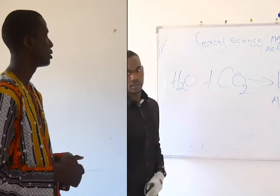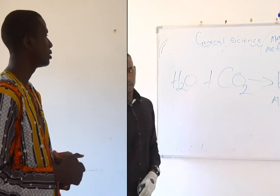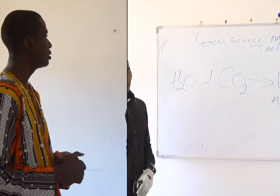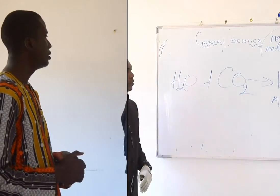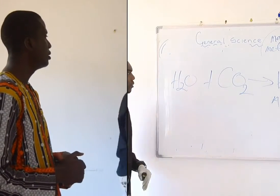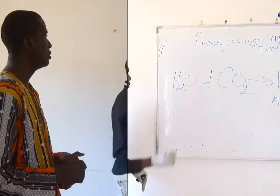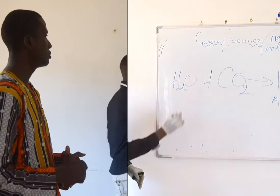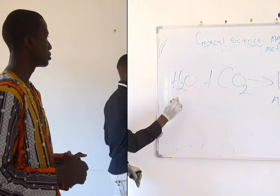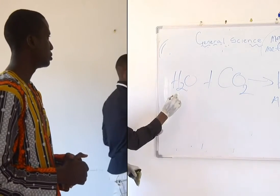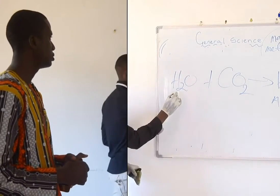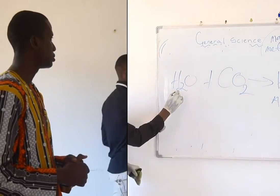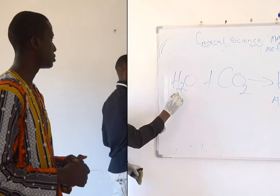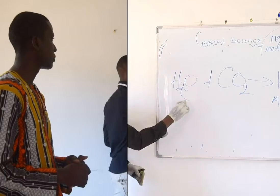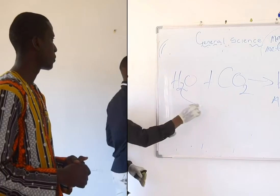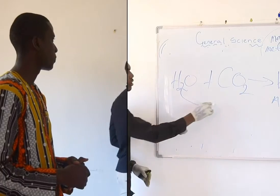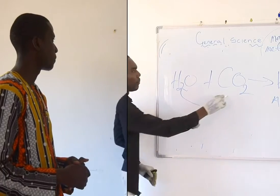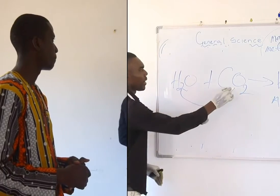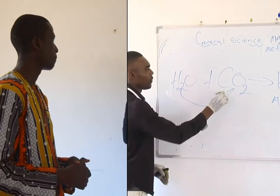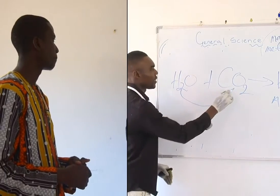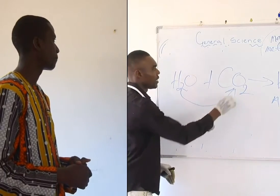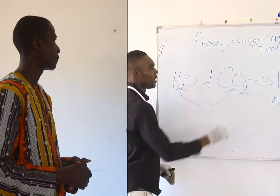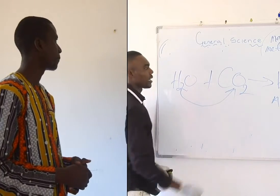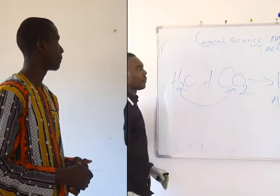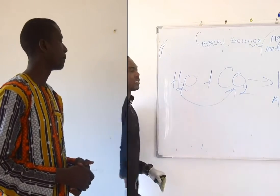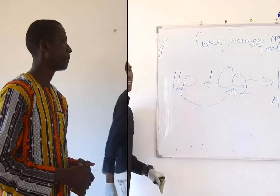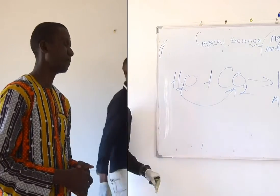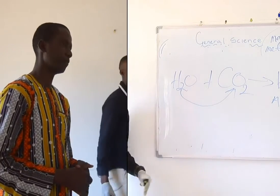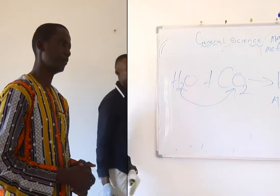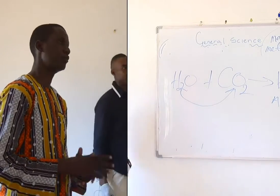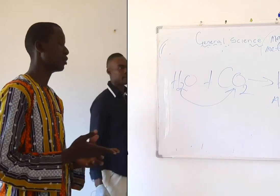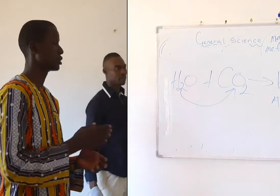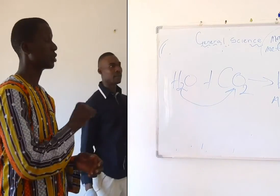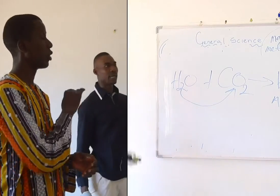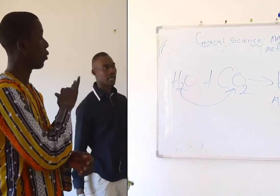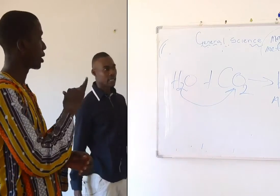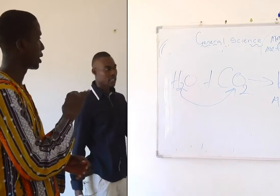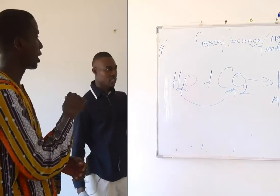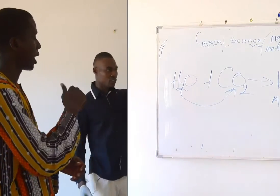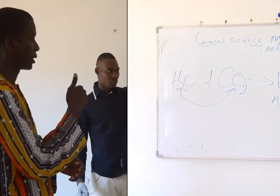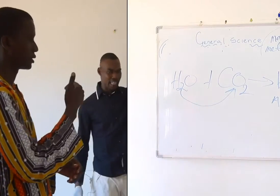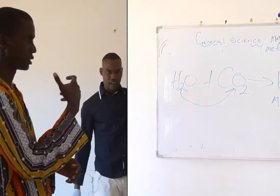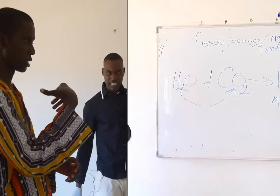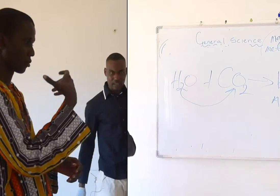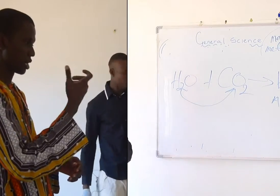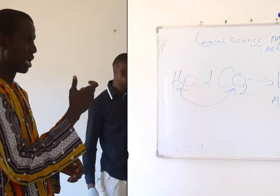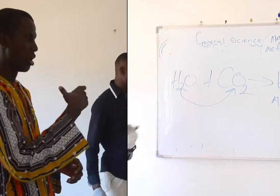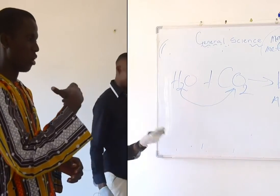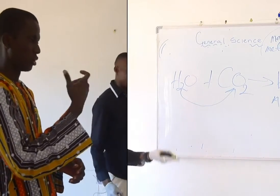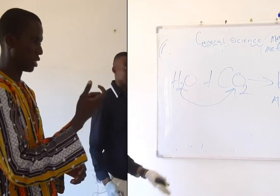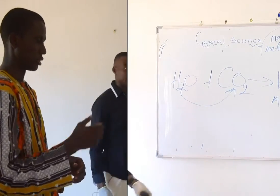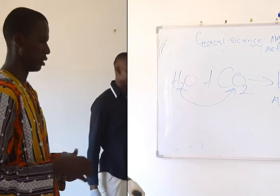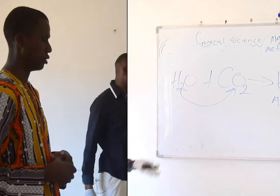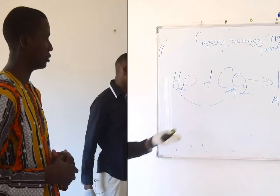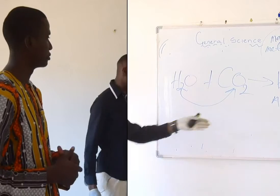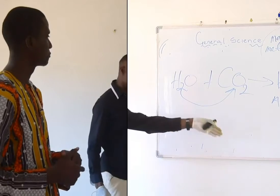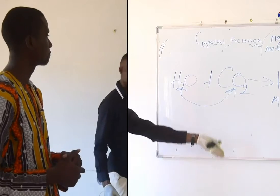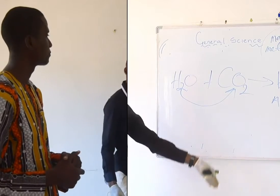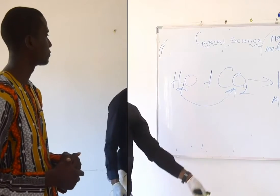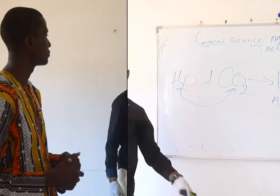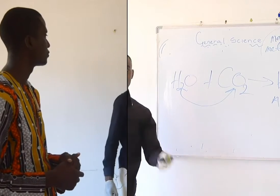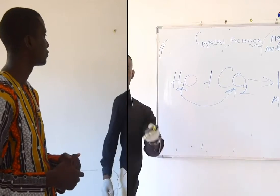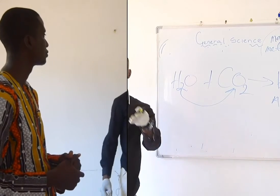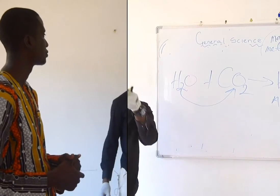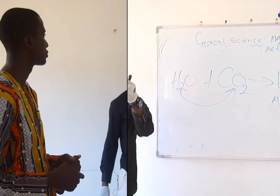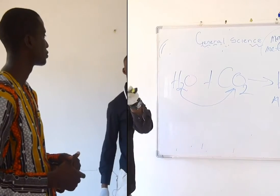rain, produced by rainwater combined with carbon dioxide in the atmosphere. Sulfur dioxide also is quite acidic. It can cause